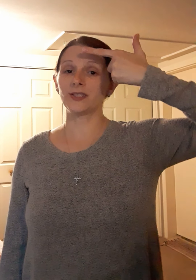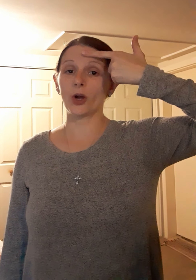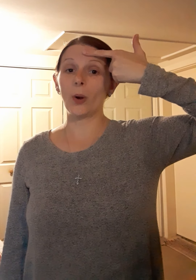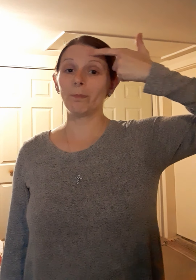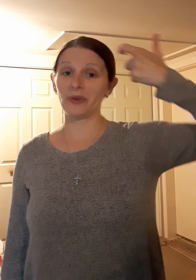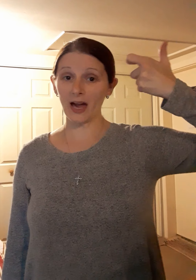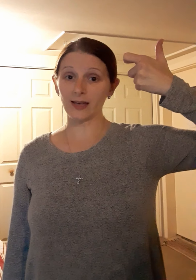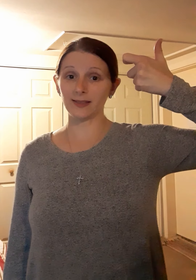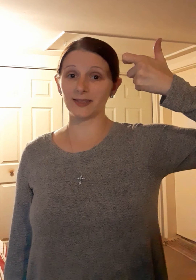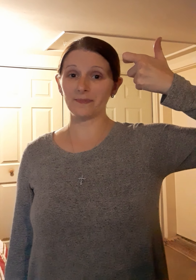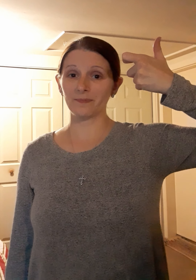So because.